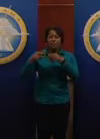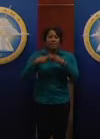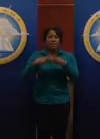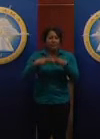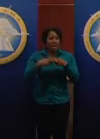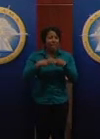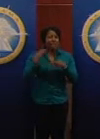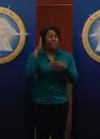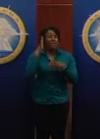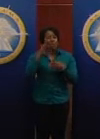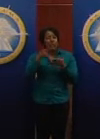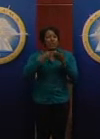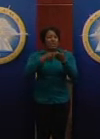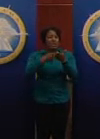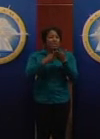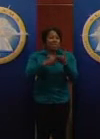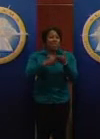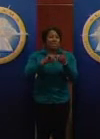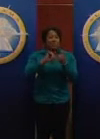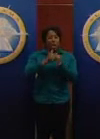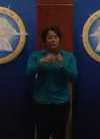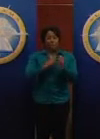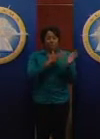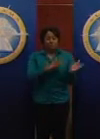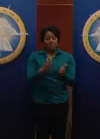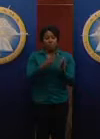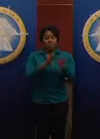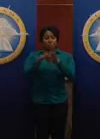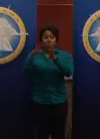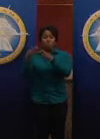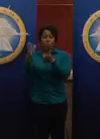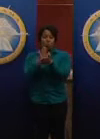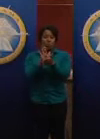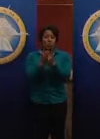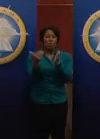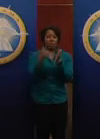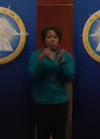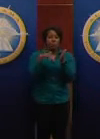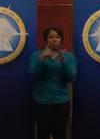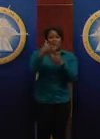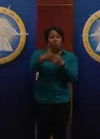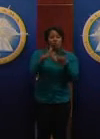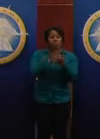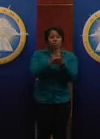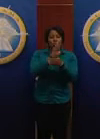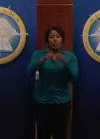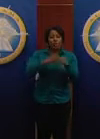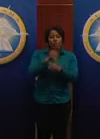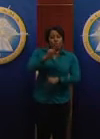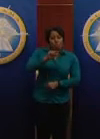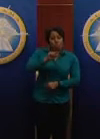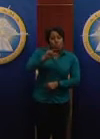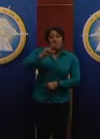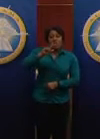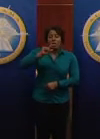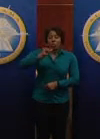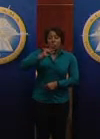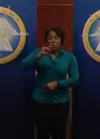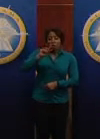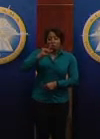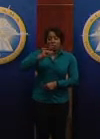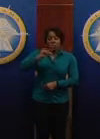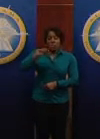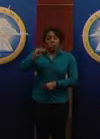talk about our roadmap to return to school for the 2021 school year. Now, the roadmap itself is about